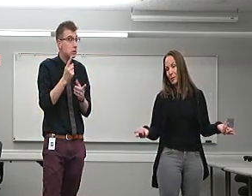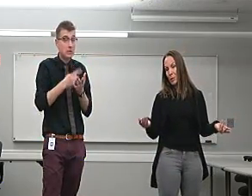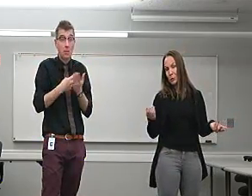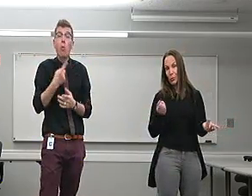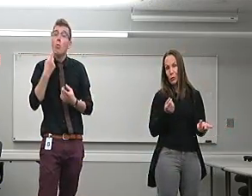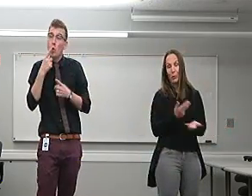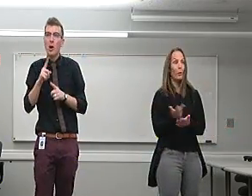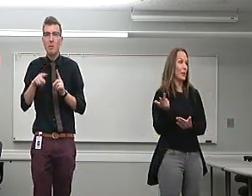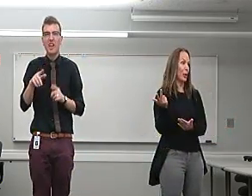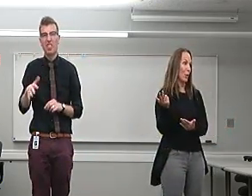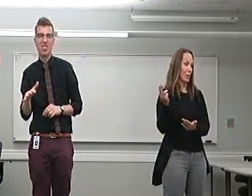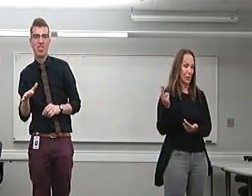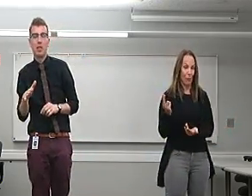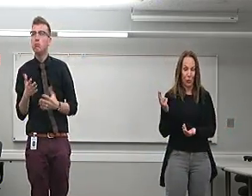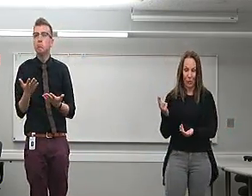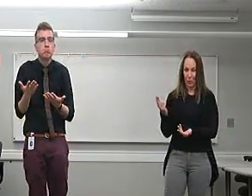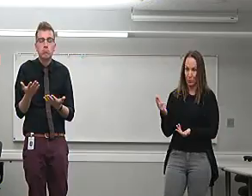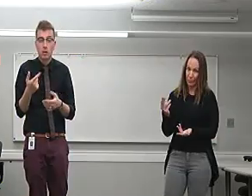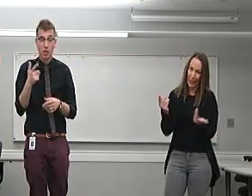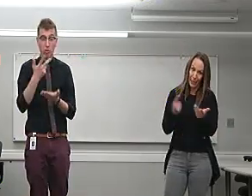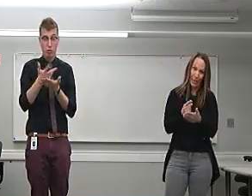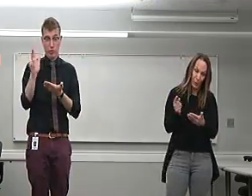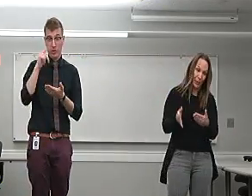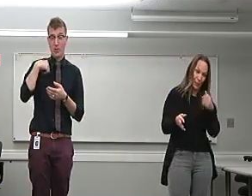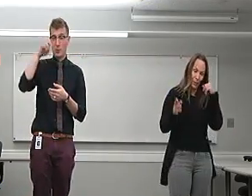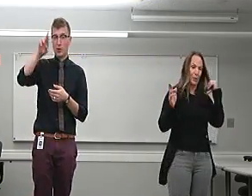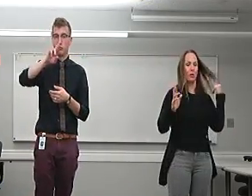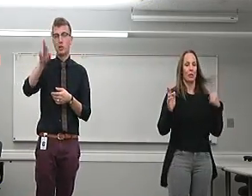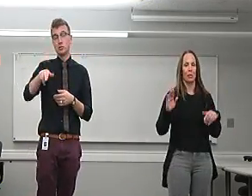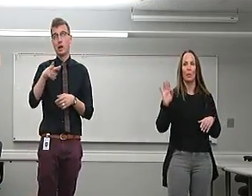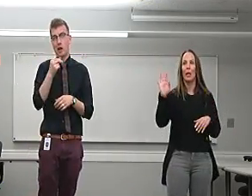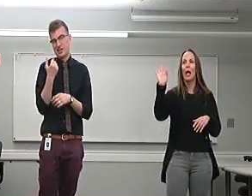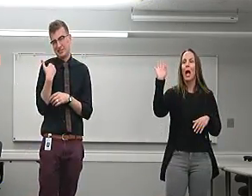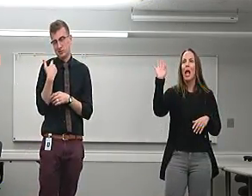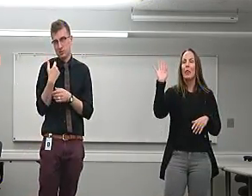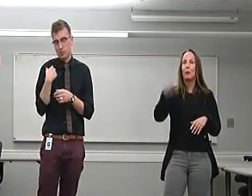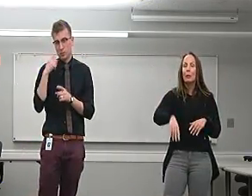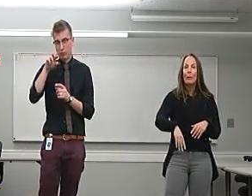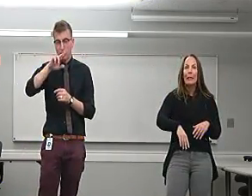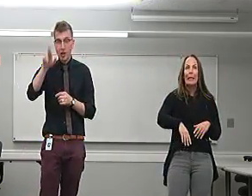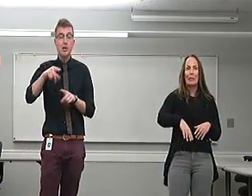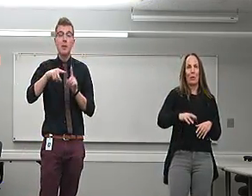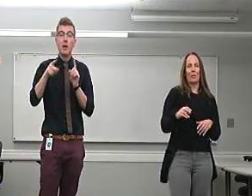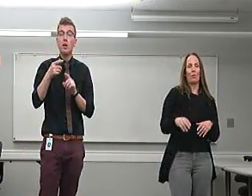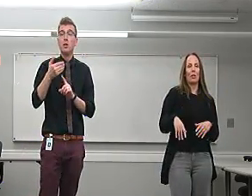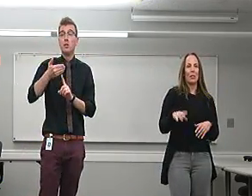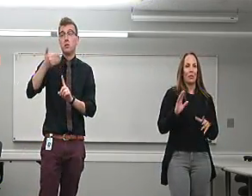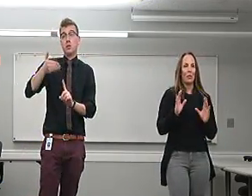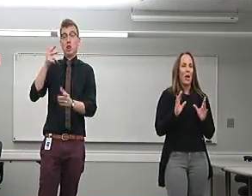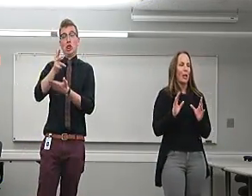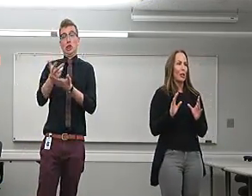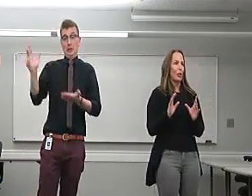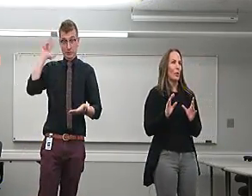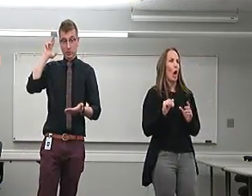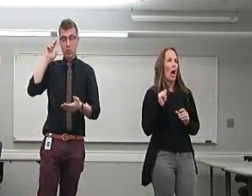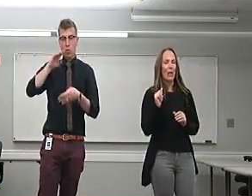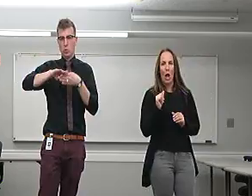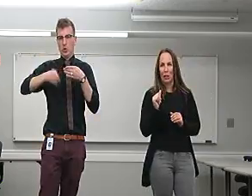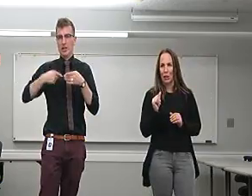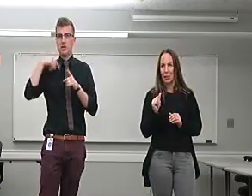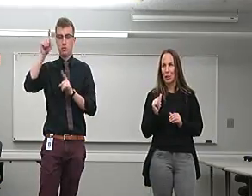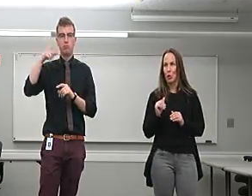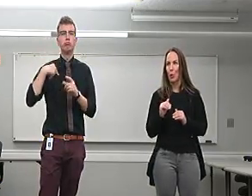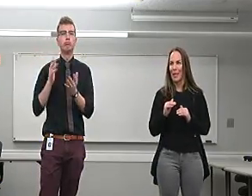ago I was in Rochester, and last weekend I was in Rochester, but 3 weekends ago I was in Rochester and I was talking to an audiologist who went